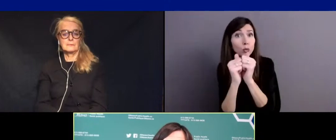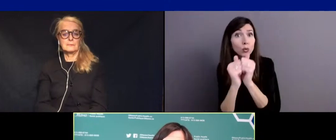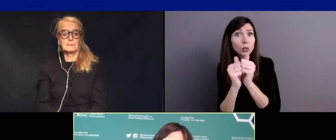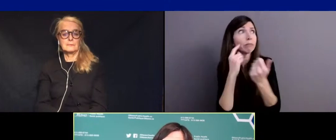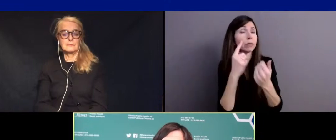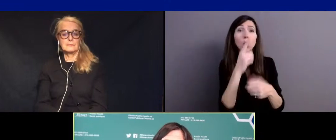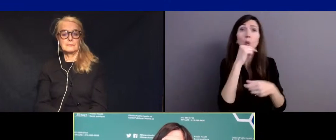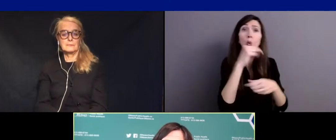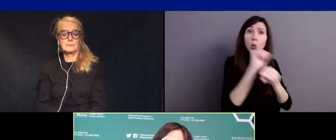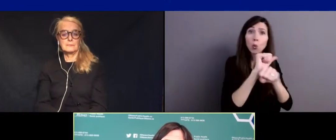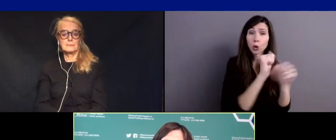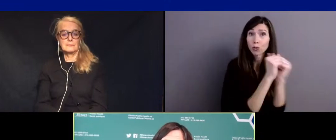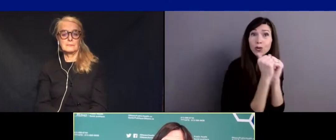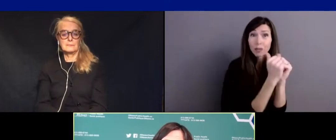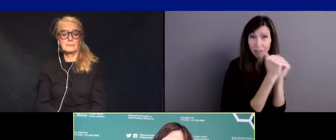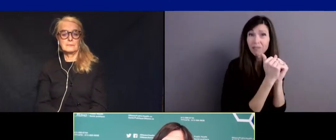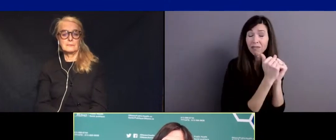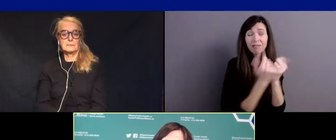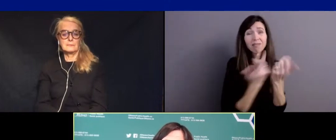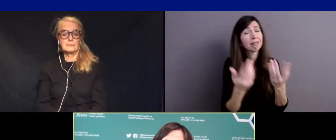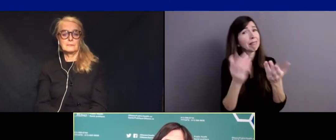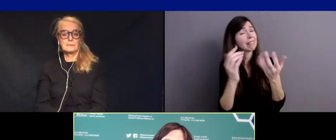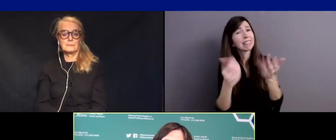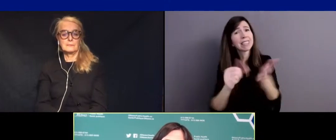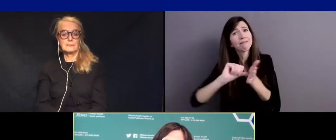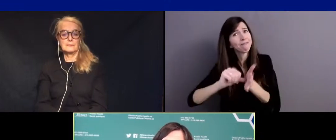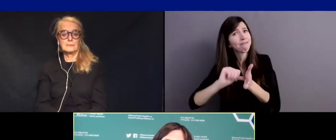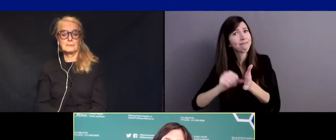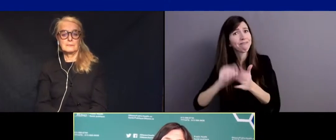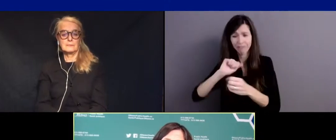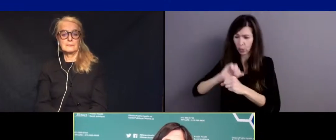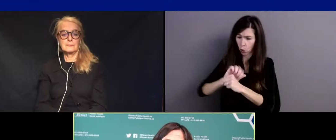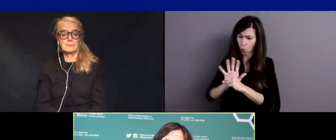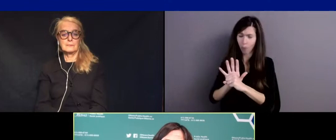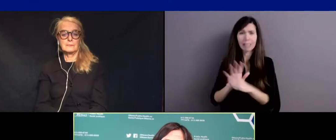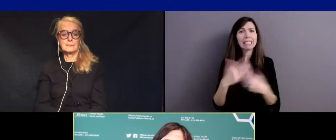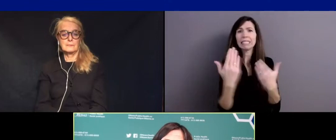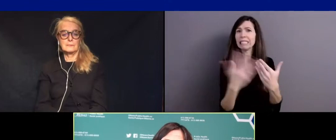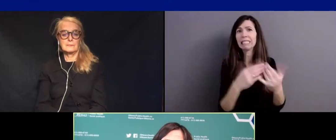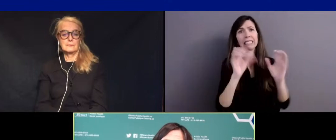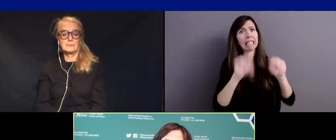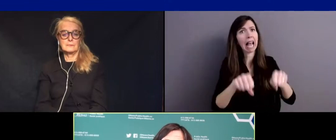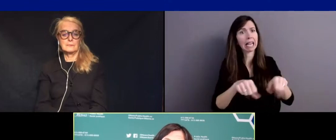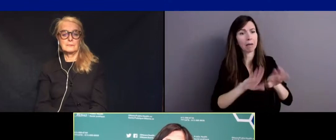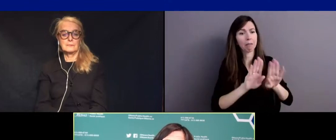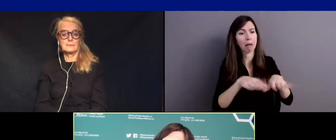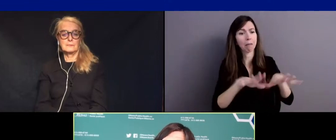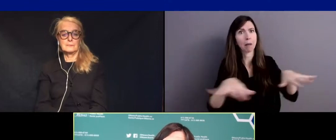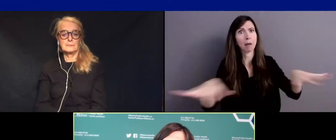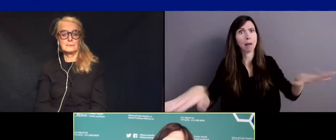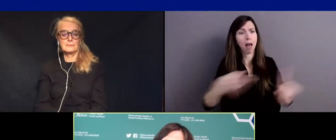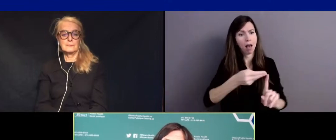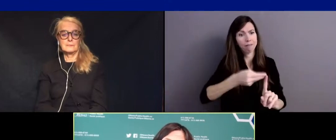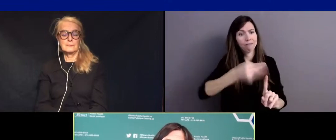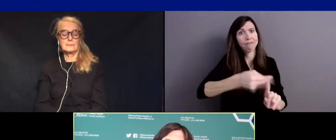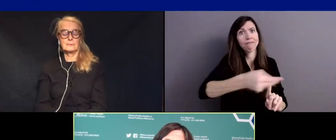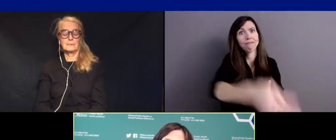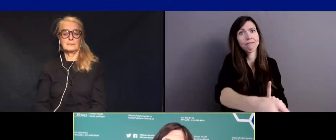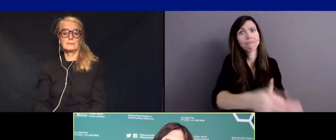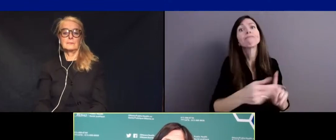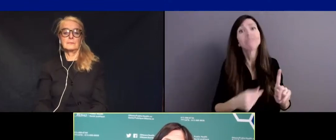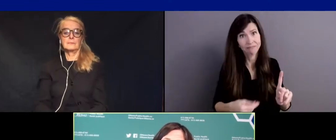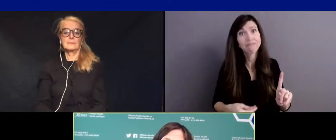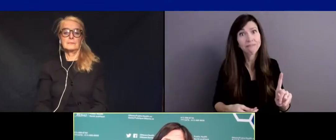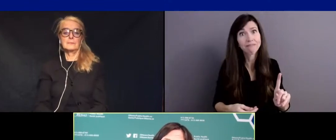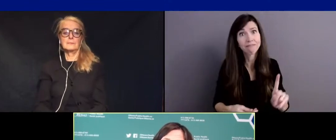It shows again how easily COVID-19 can spread if the environment allows. La COVID-19 ne reste